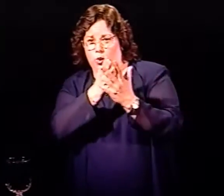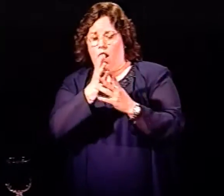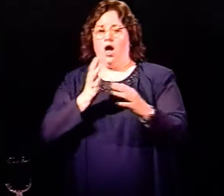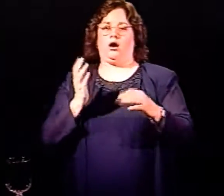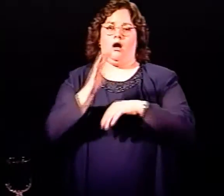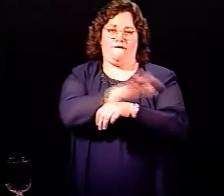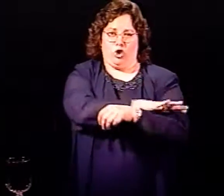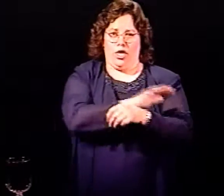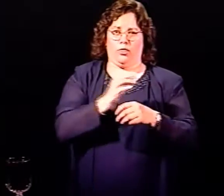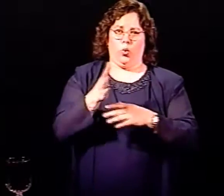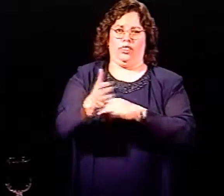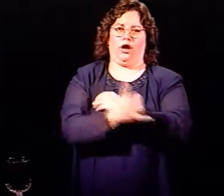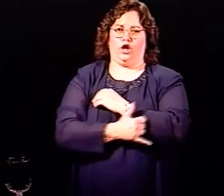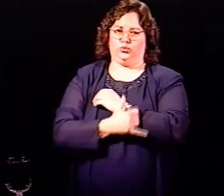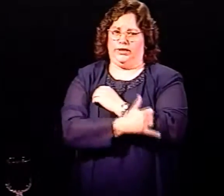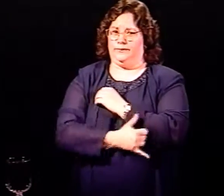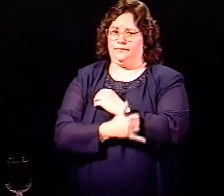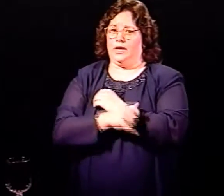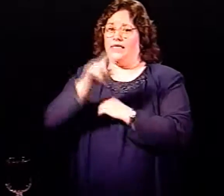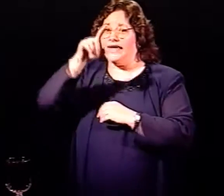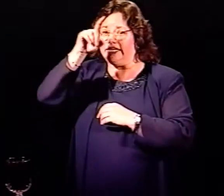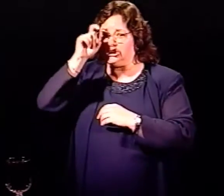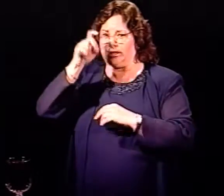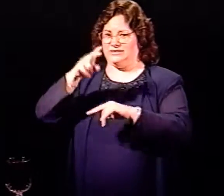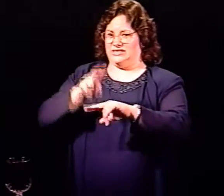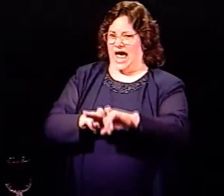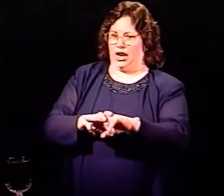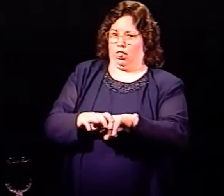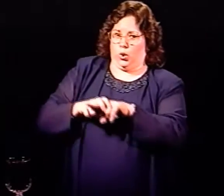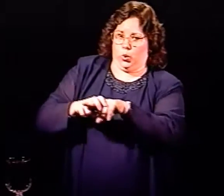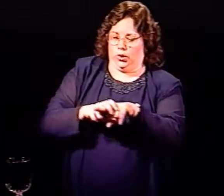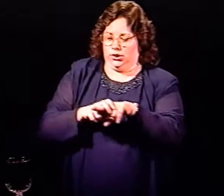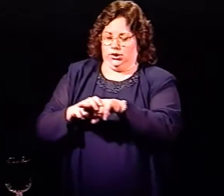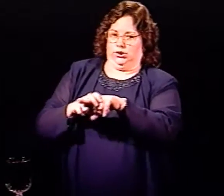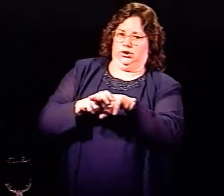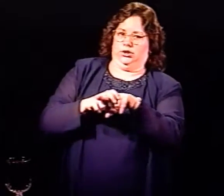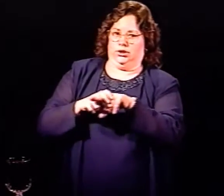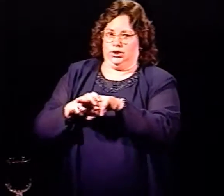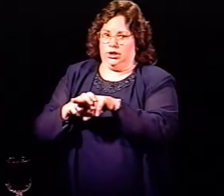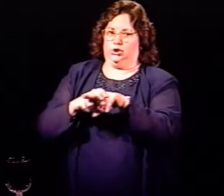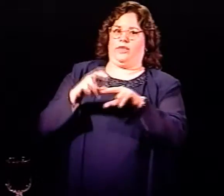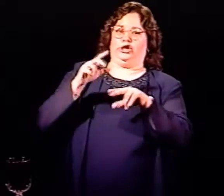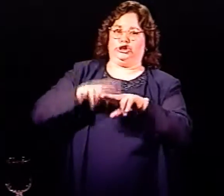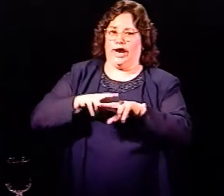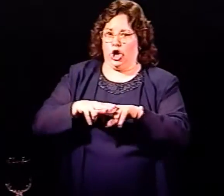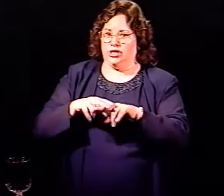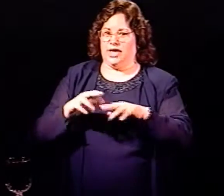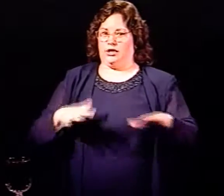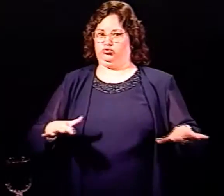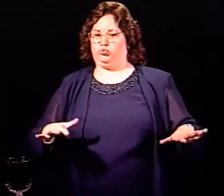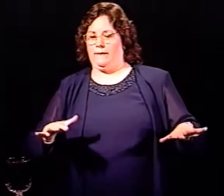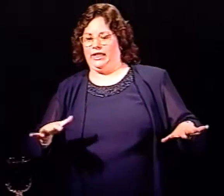the country. The Egyptians sat glued to their chairs or lay trembling in their beds.